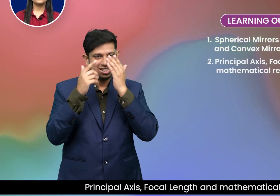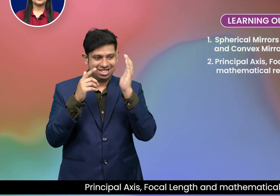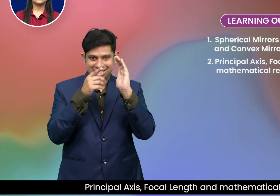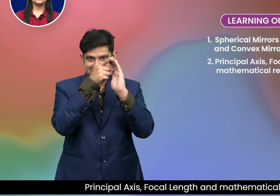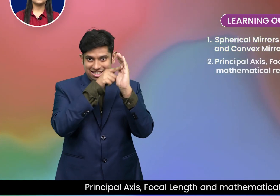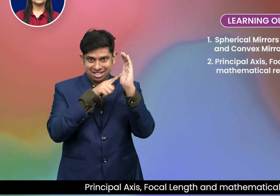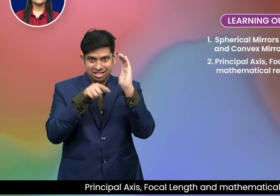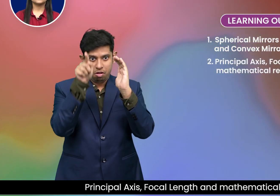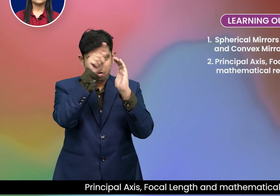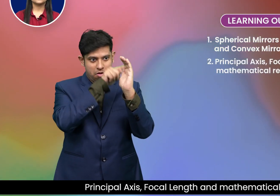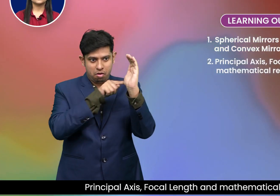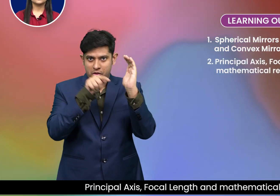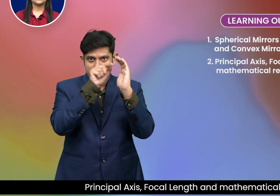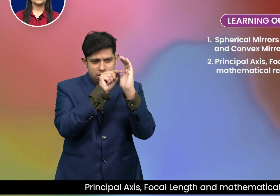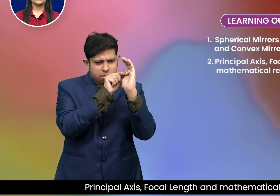Principal axis,